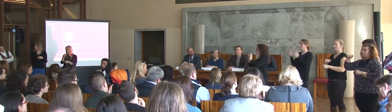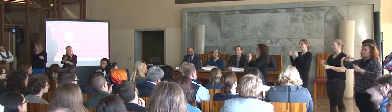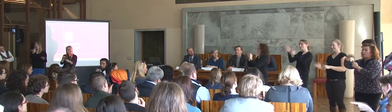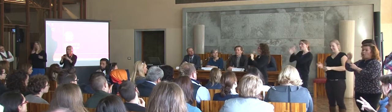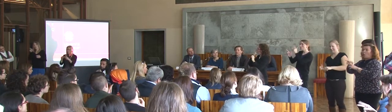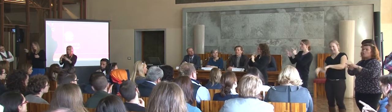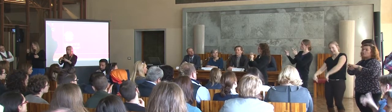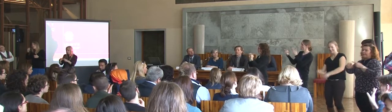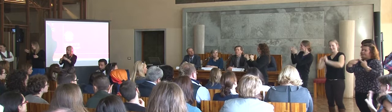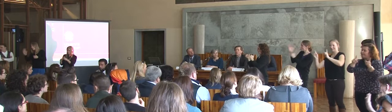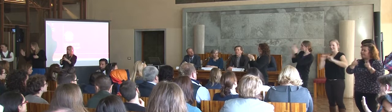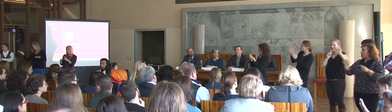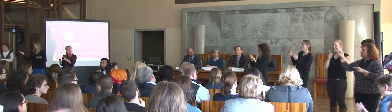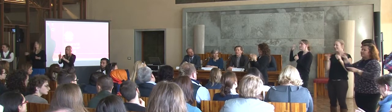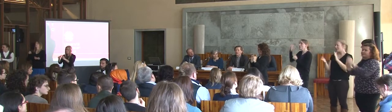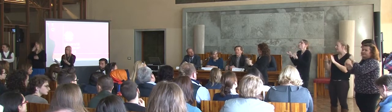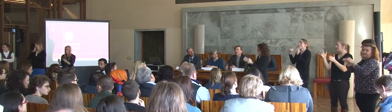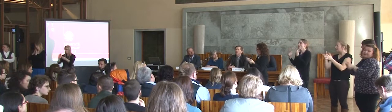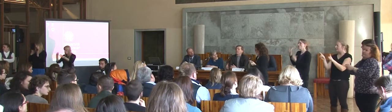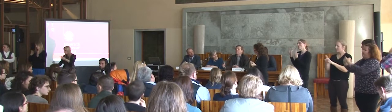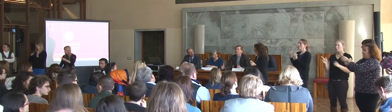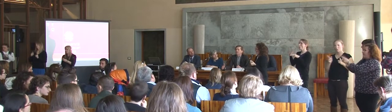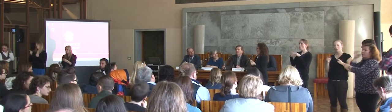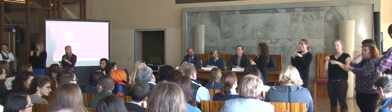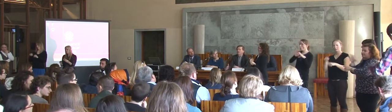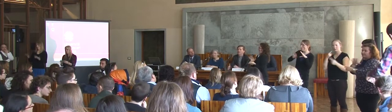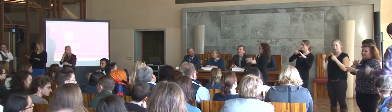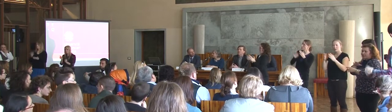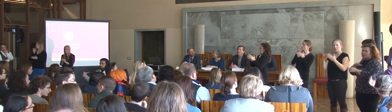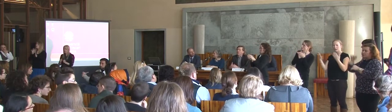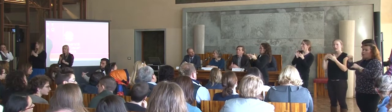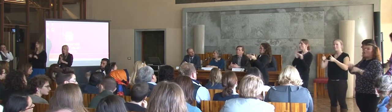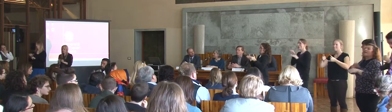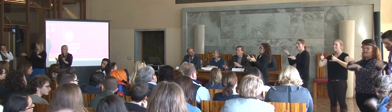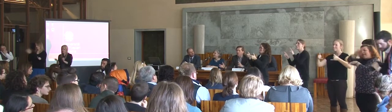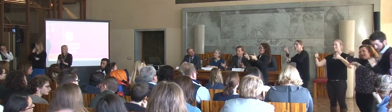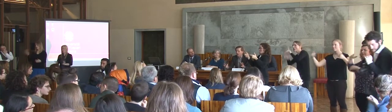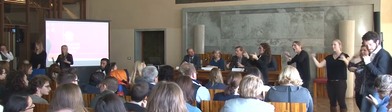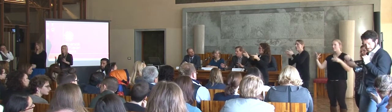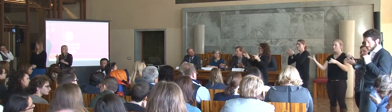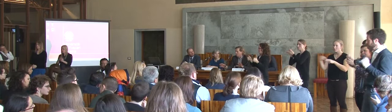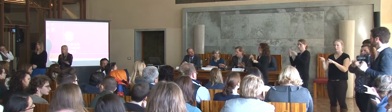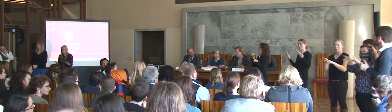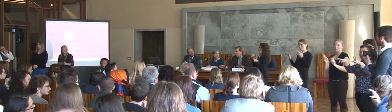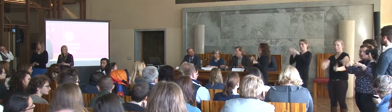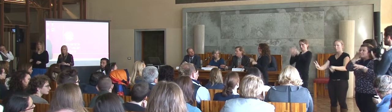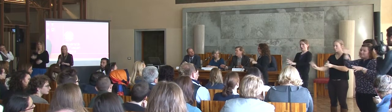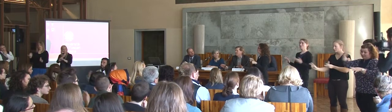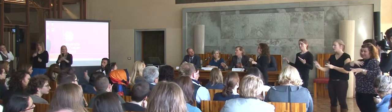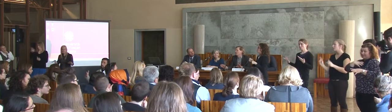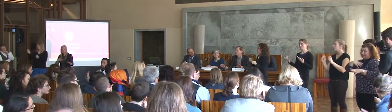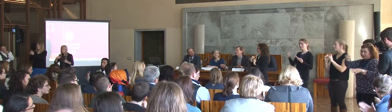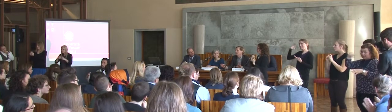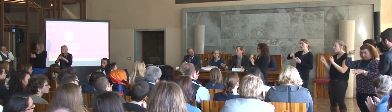and so it's a good way of enlarging the dictionary. Right now, most of our partners here now